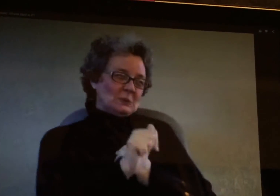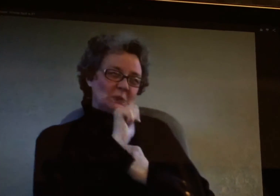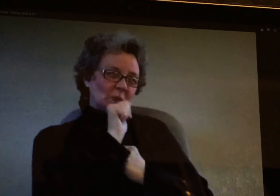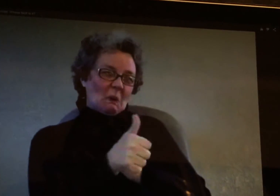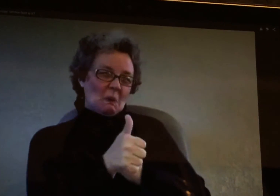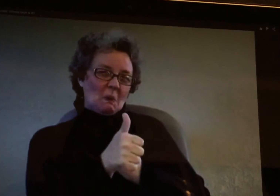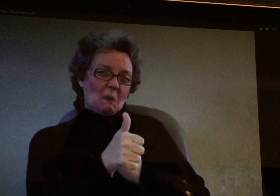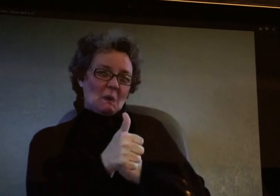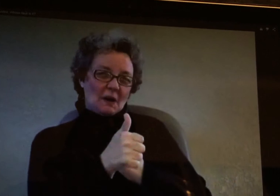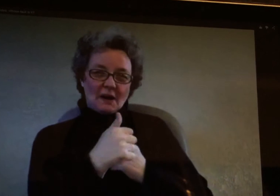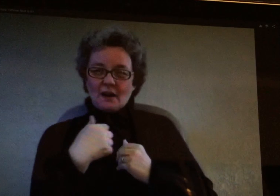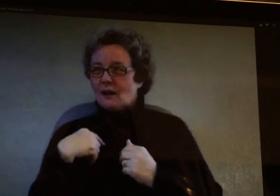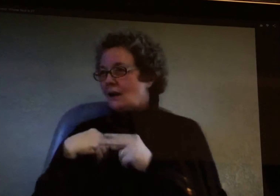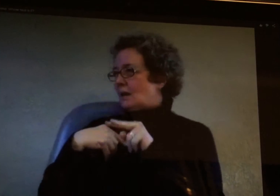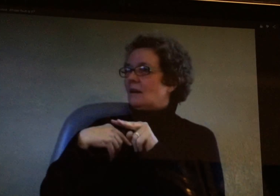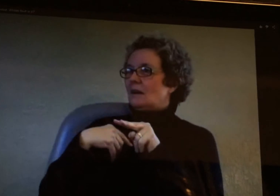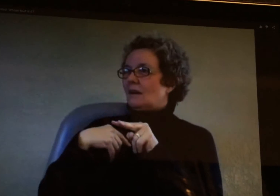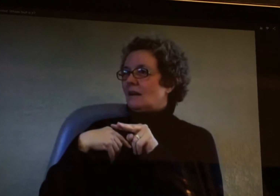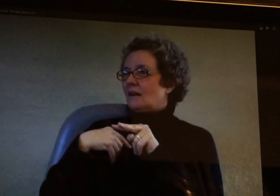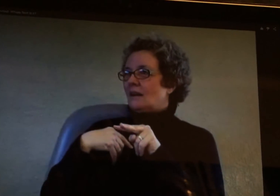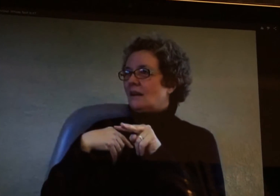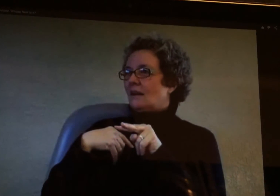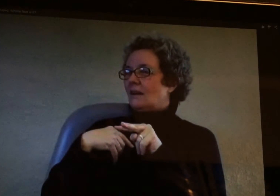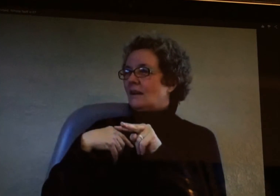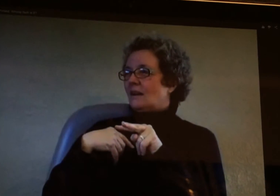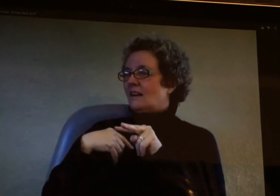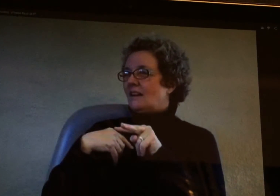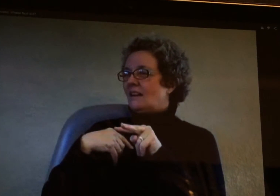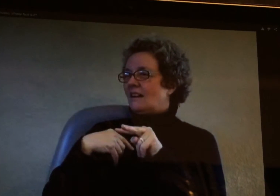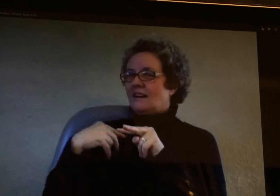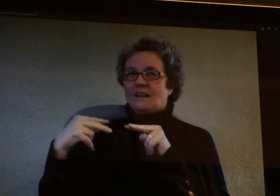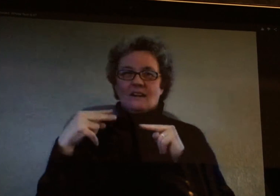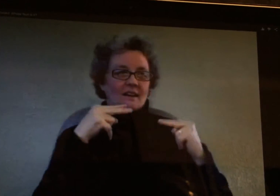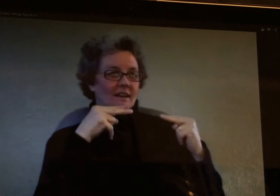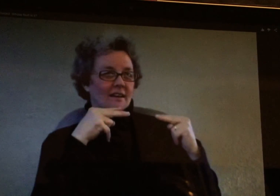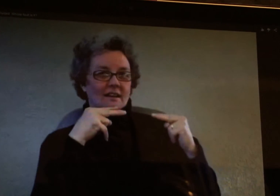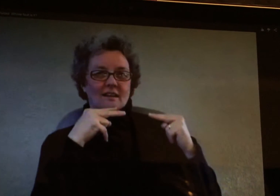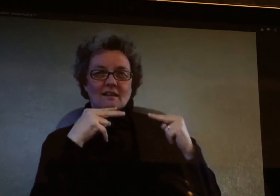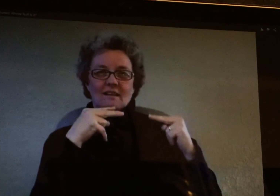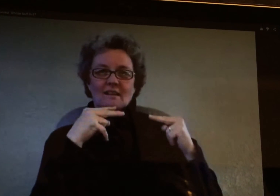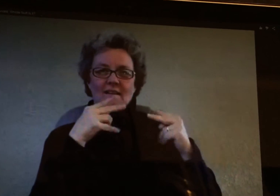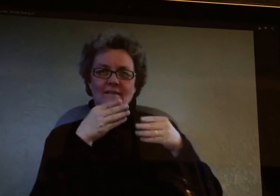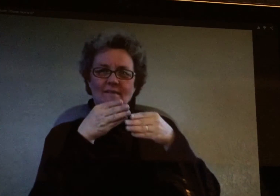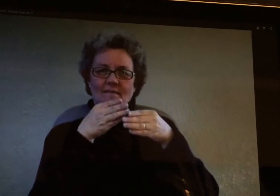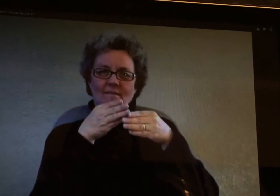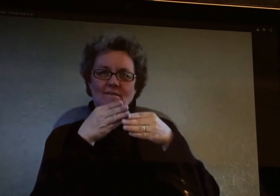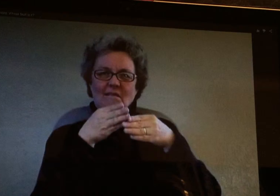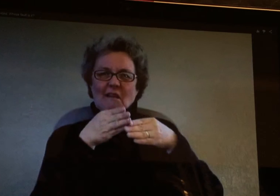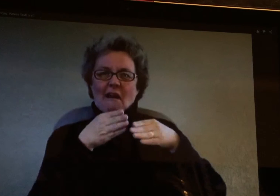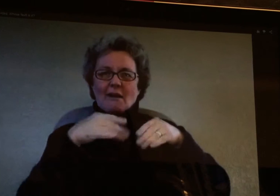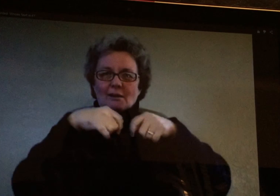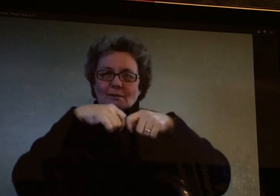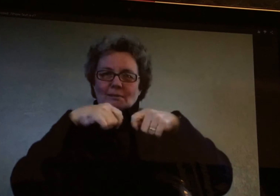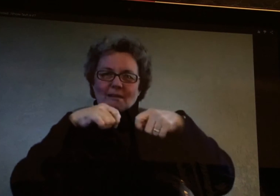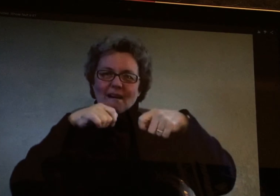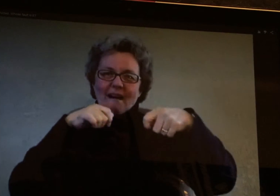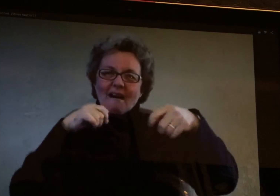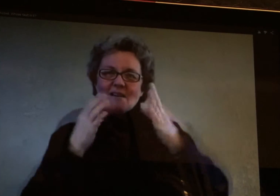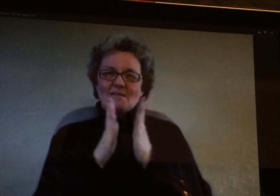do other things that you don't. We go on dates, and you're an A student, but we're popular. And it was just